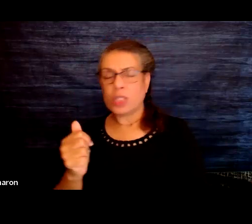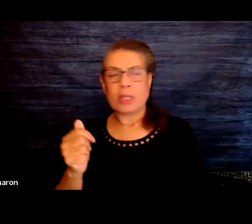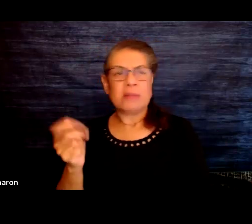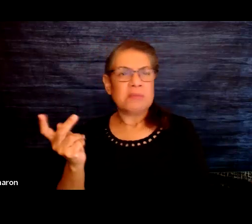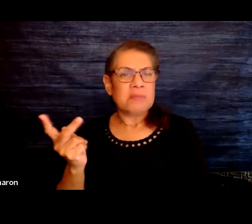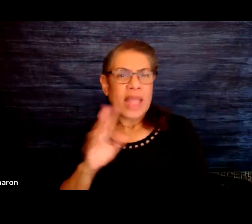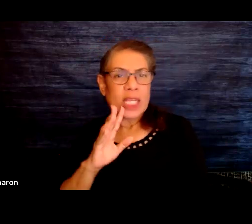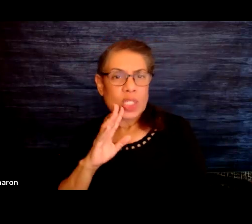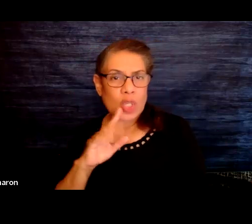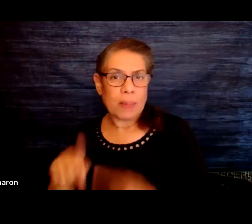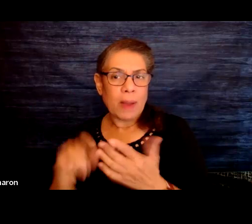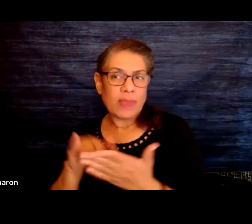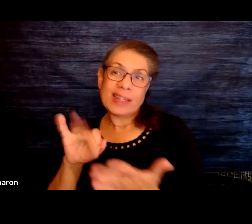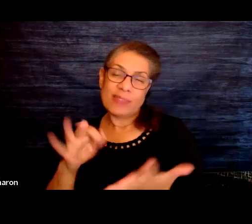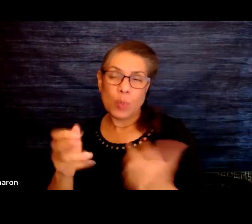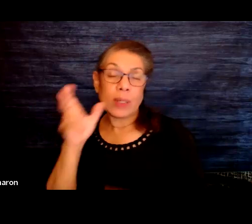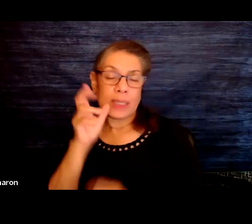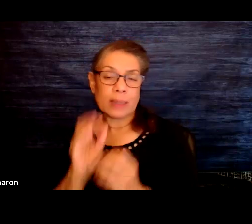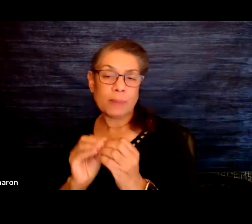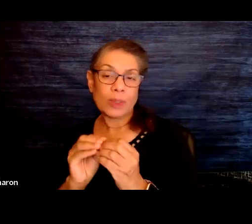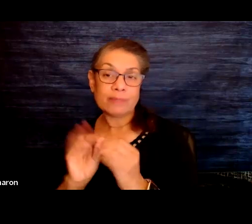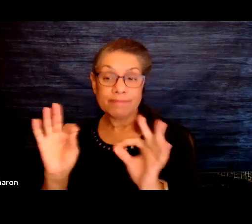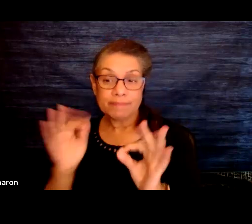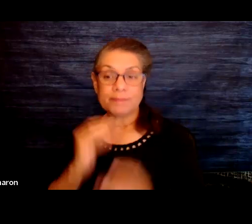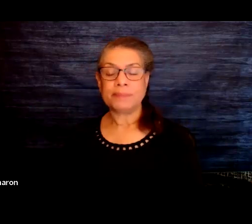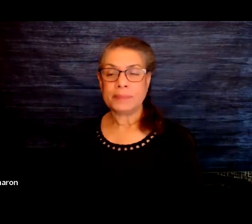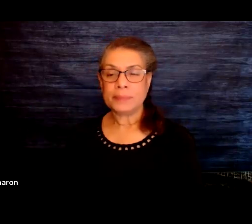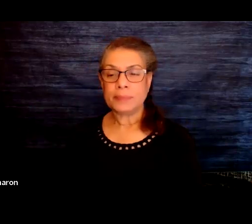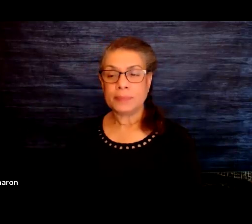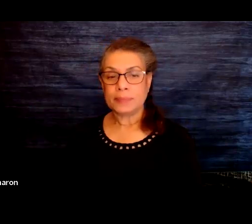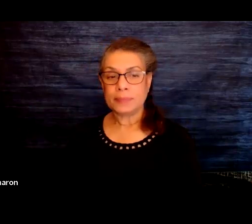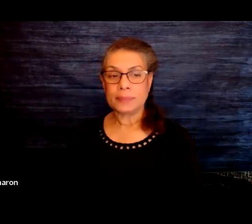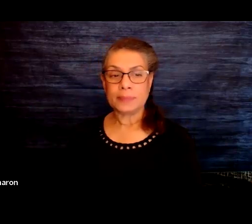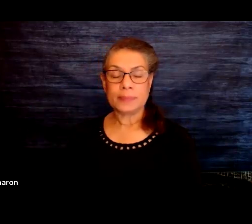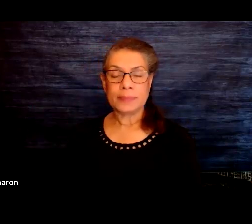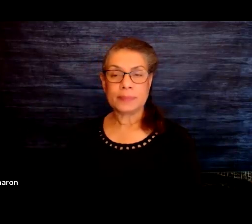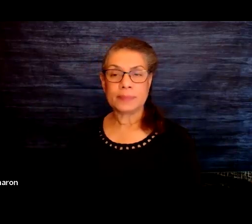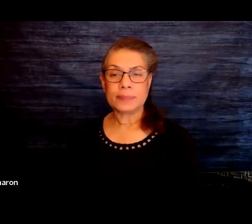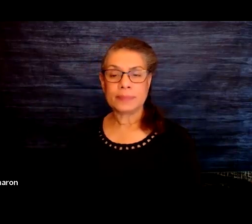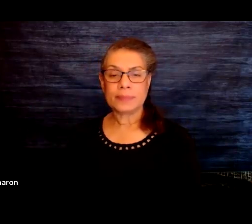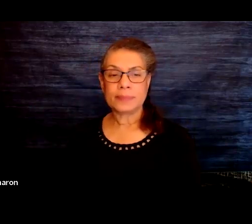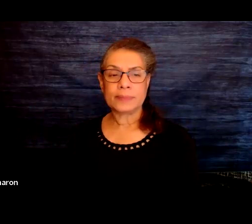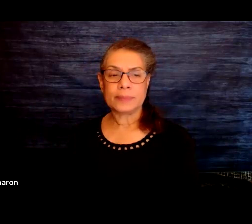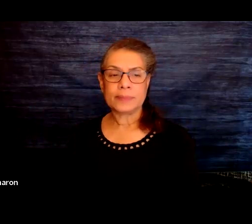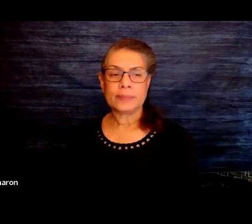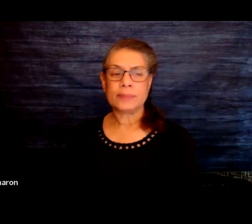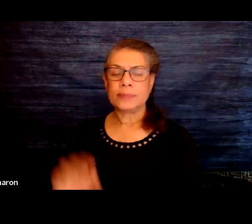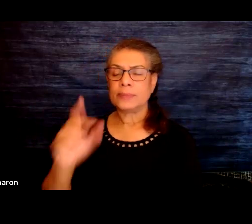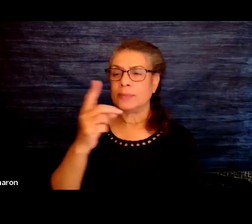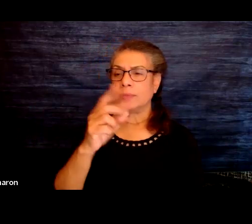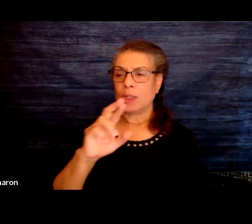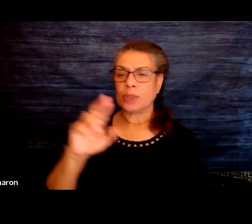if you'd like to hear more. Thank you. So just a couple of things on this slide